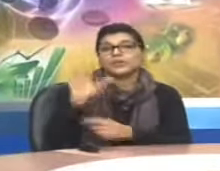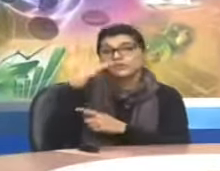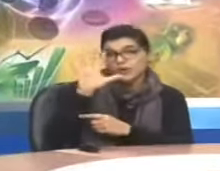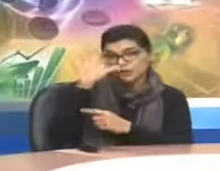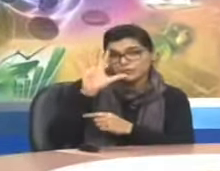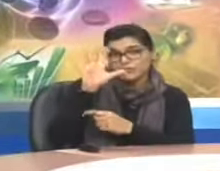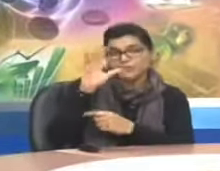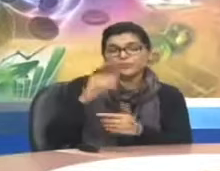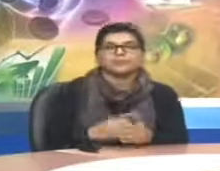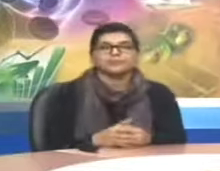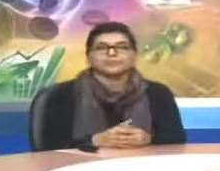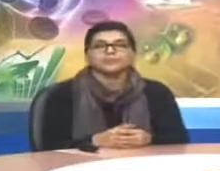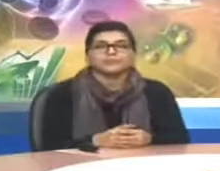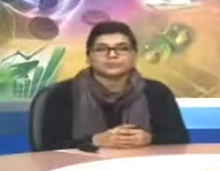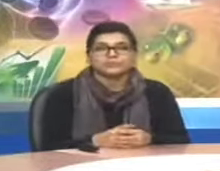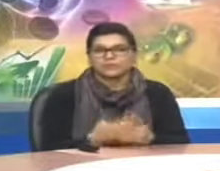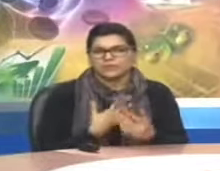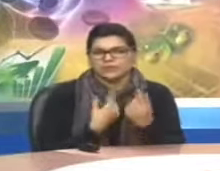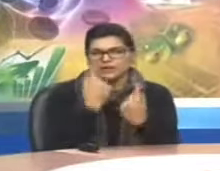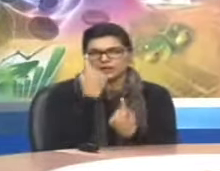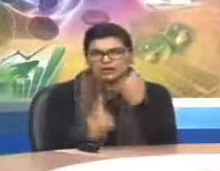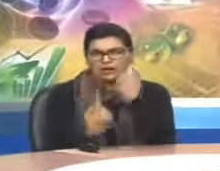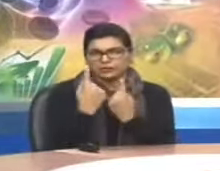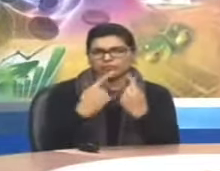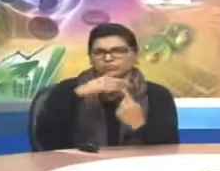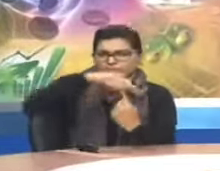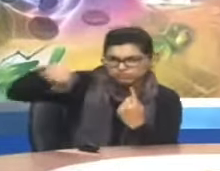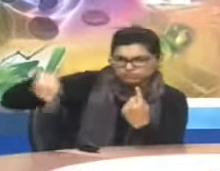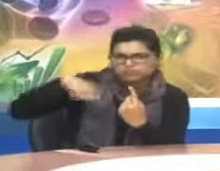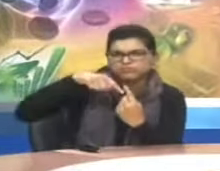these things. The fifth point